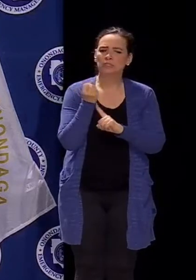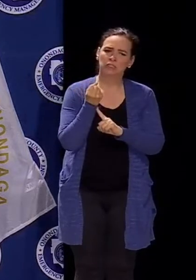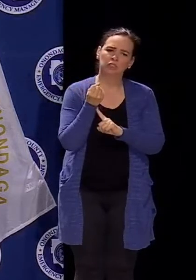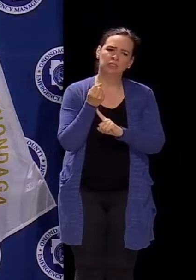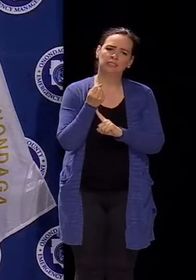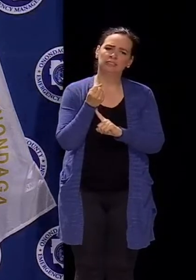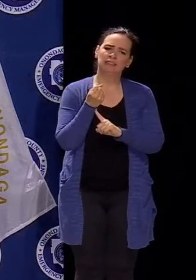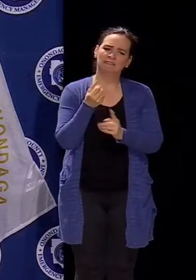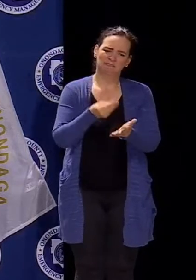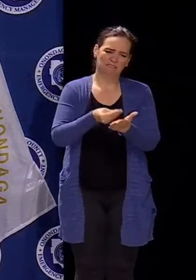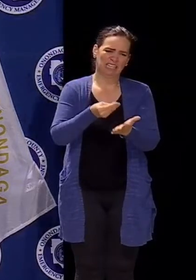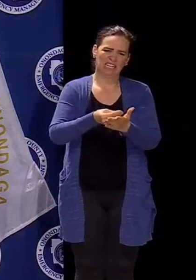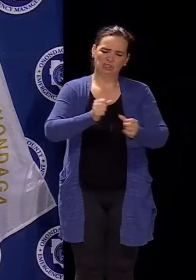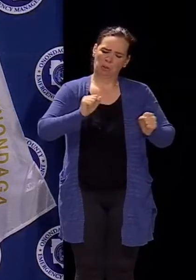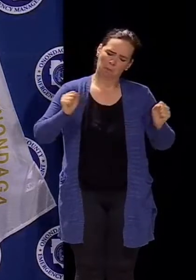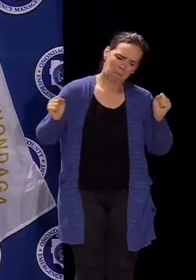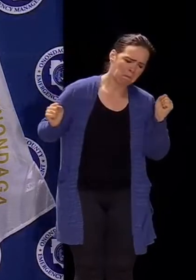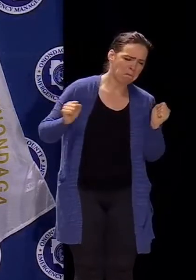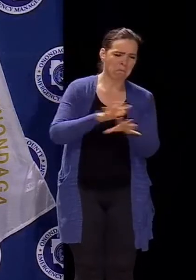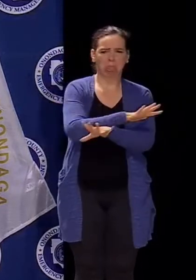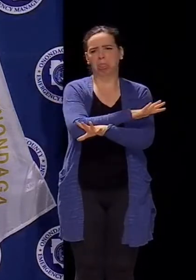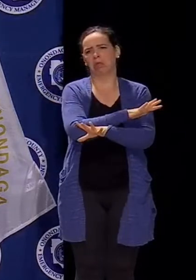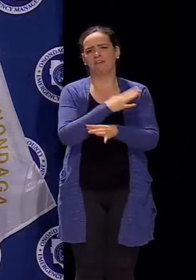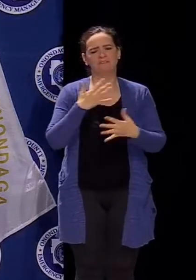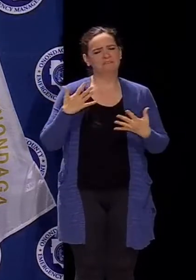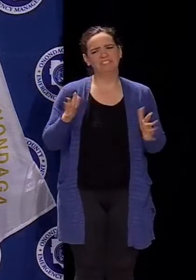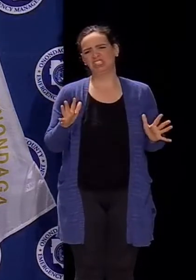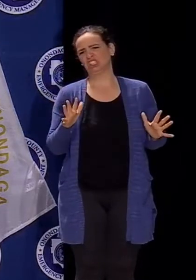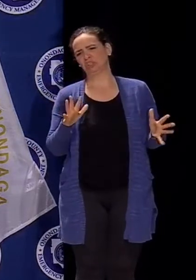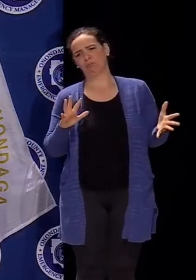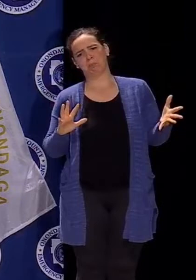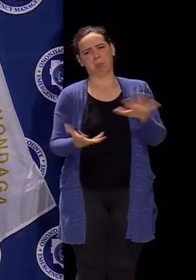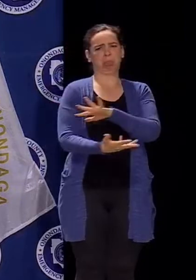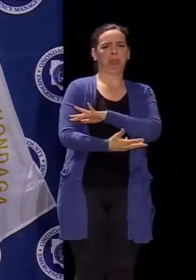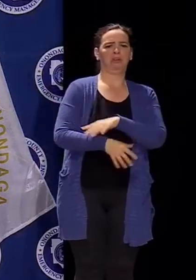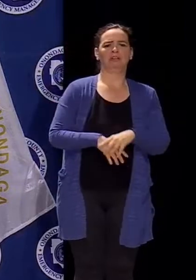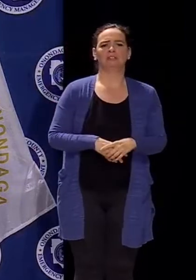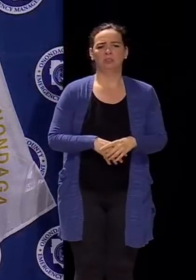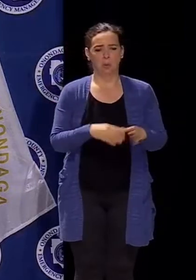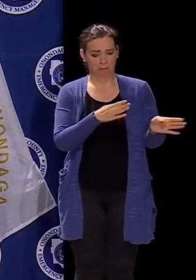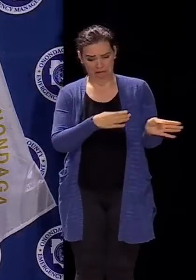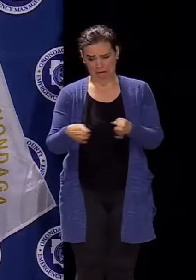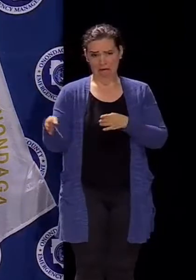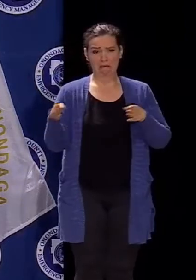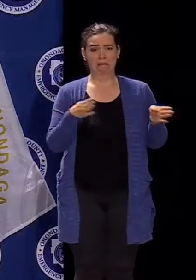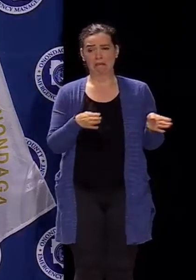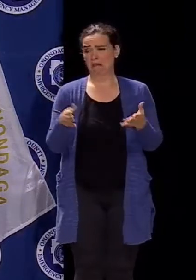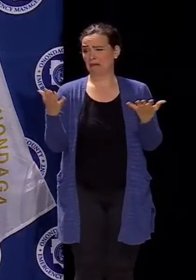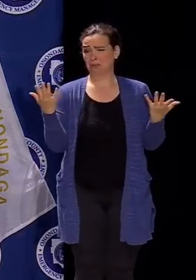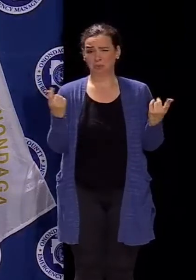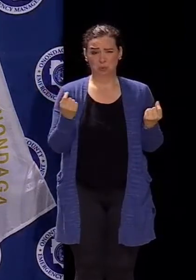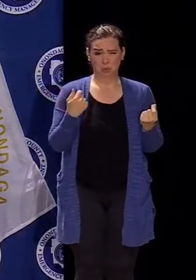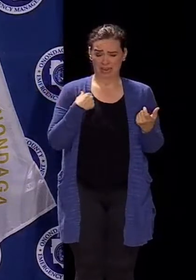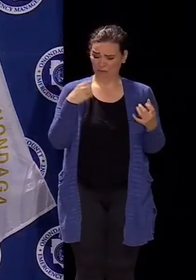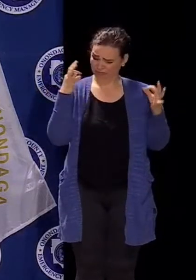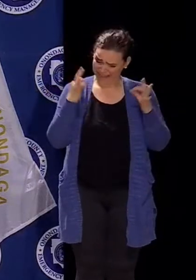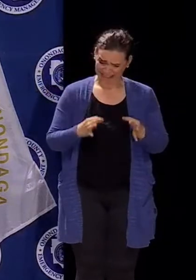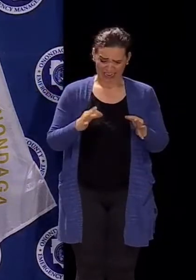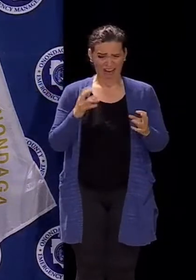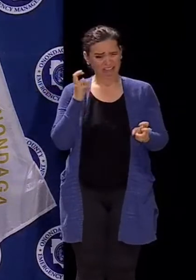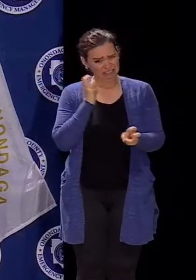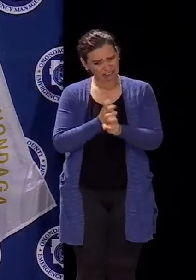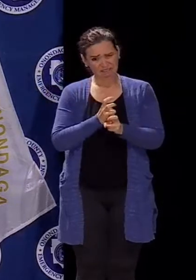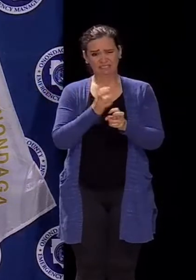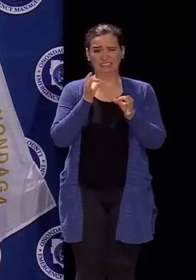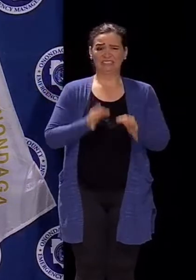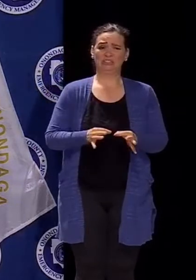We've prepared ourselves well to be in this point but we can't, the decisions have to be made in June at all levels. The state of New York is